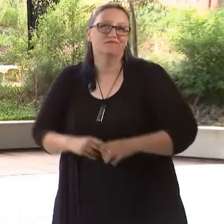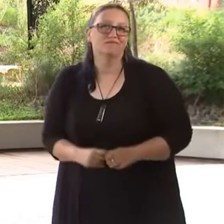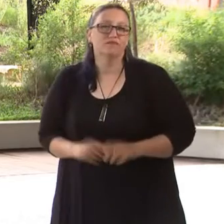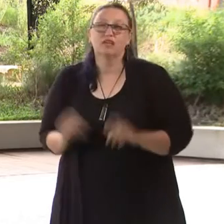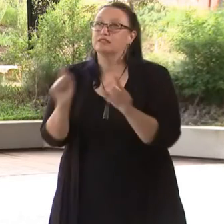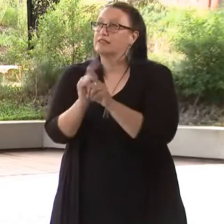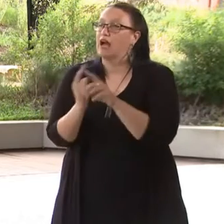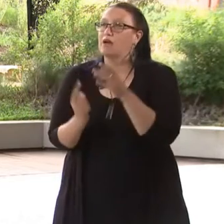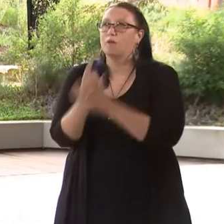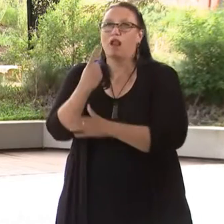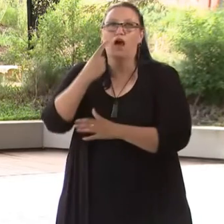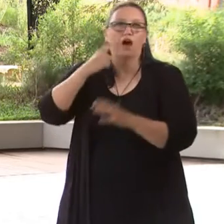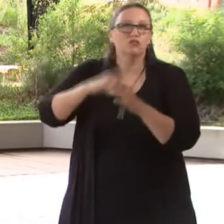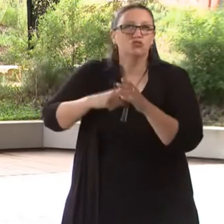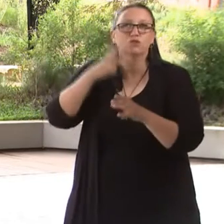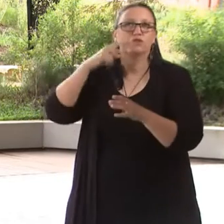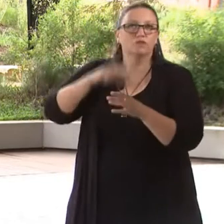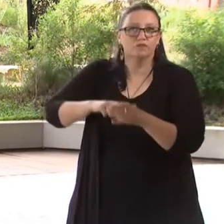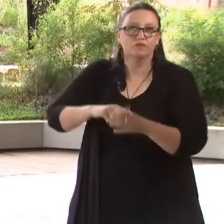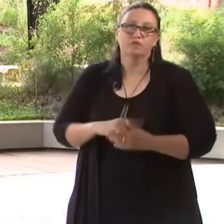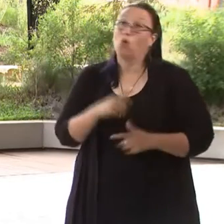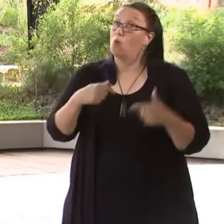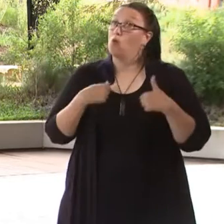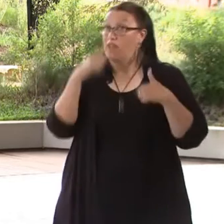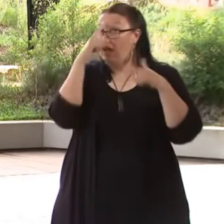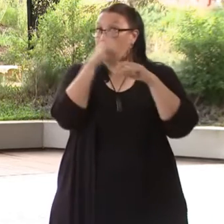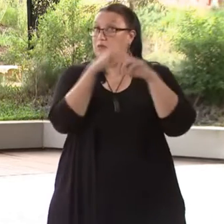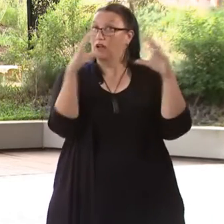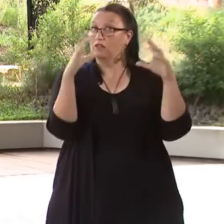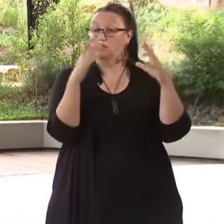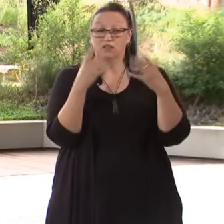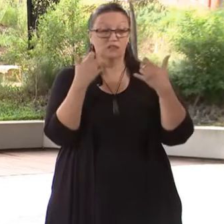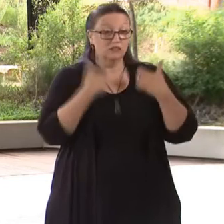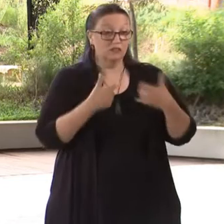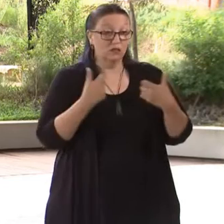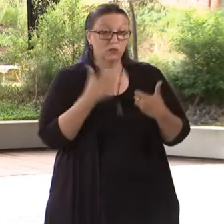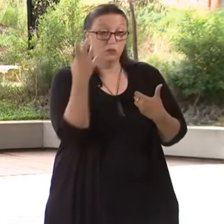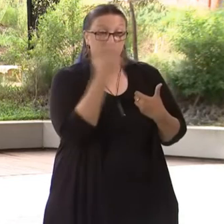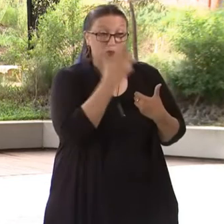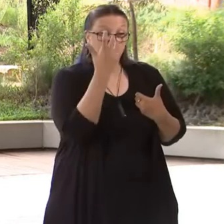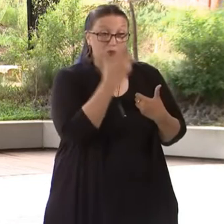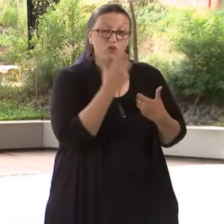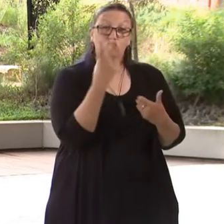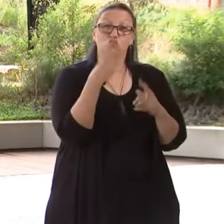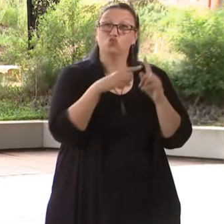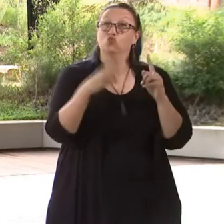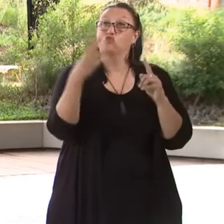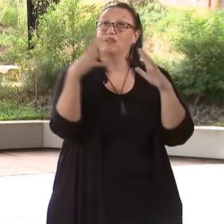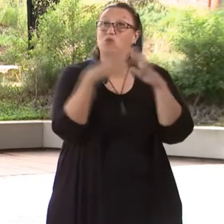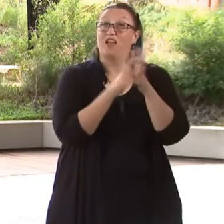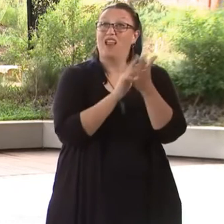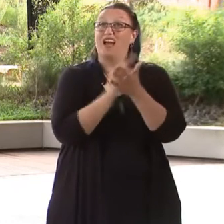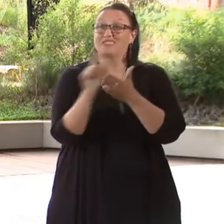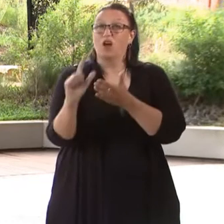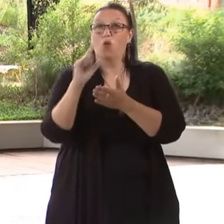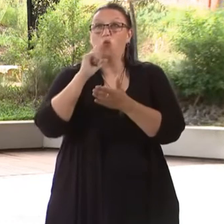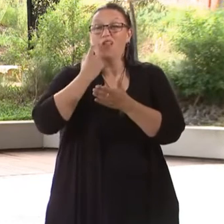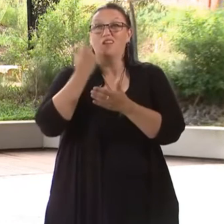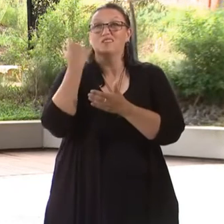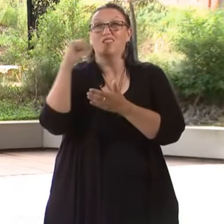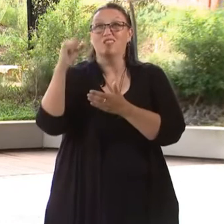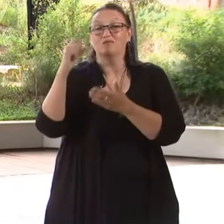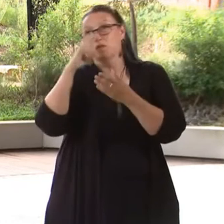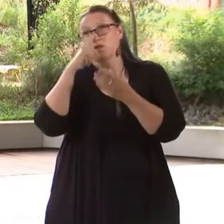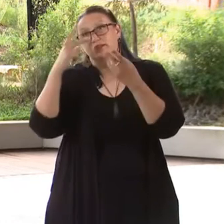we expect to see a sort of lag of 2 to 3 weeks. So unfortunately, the death numbers